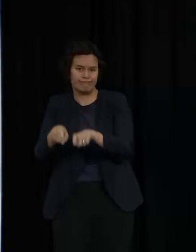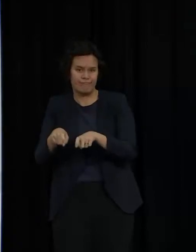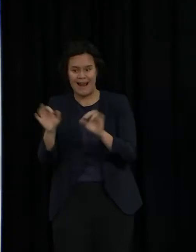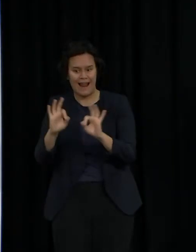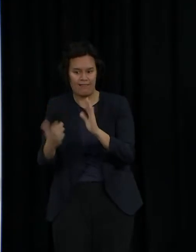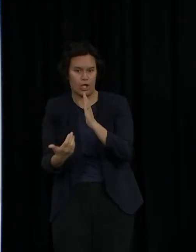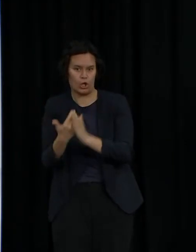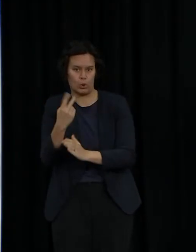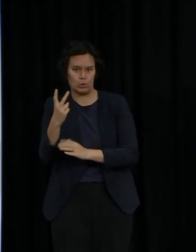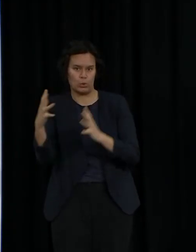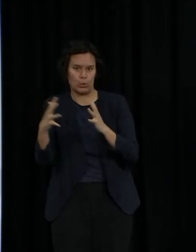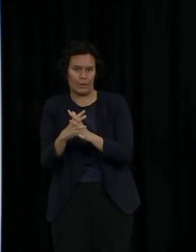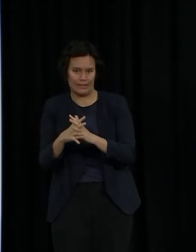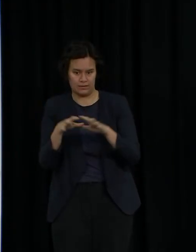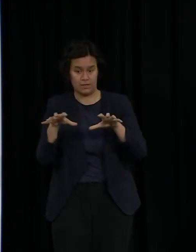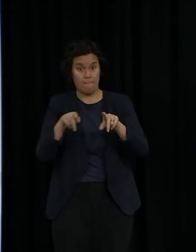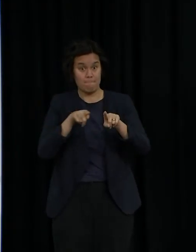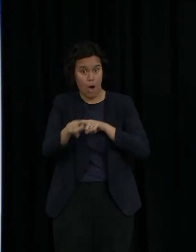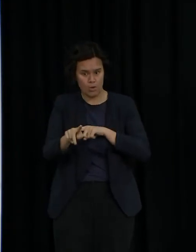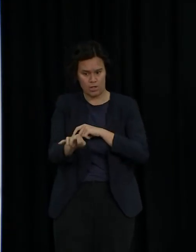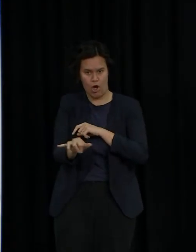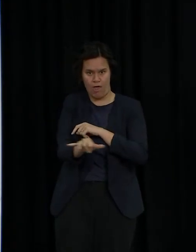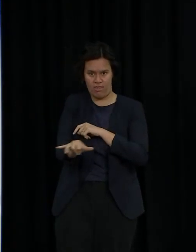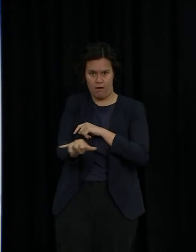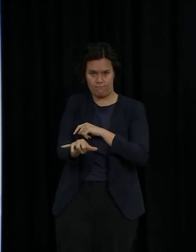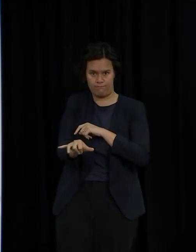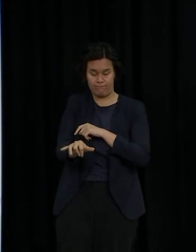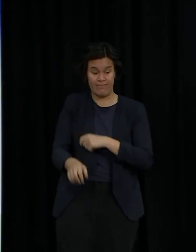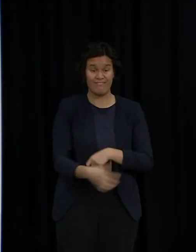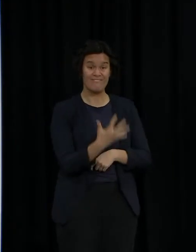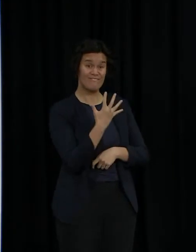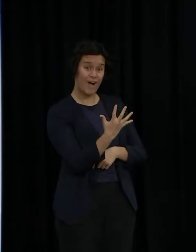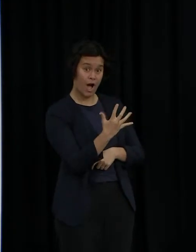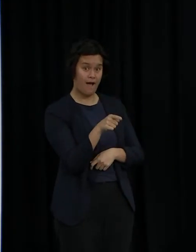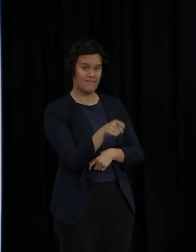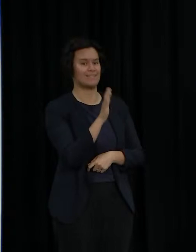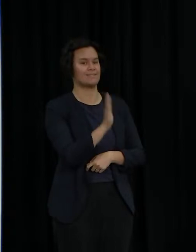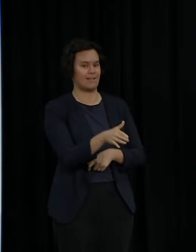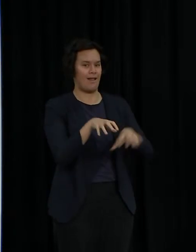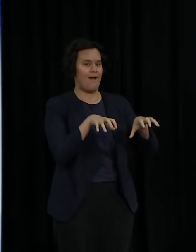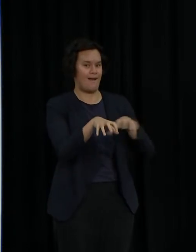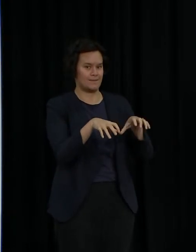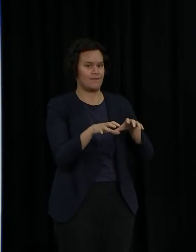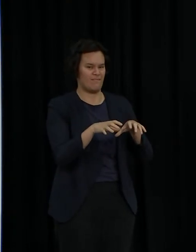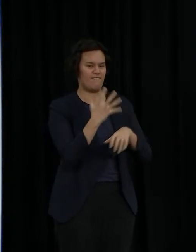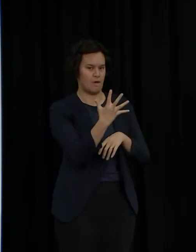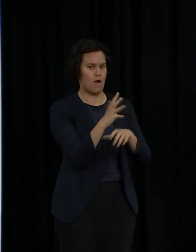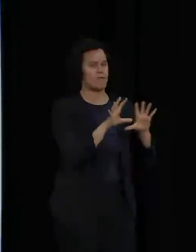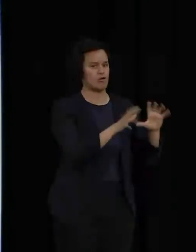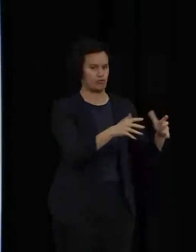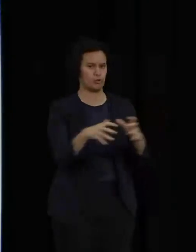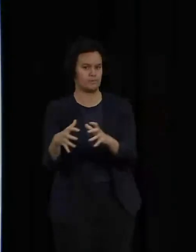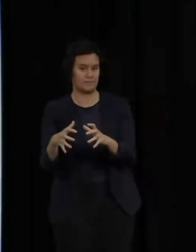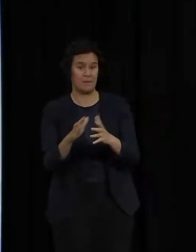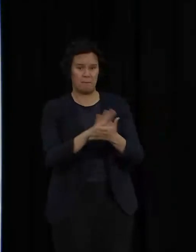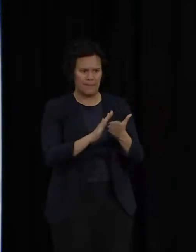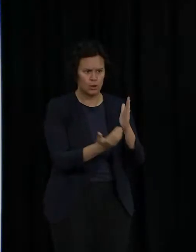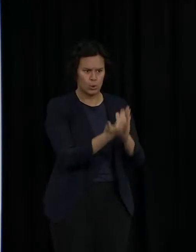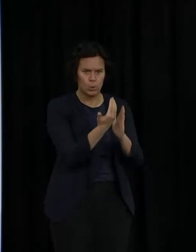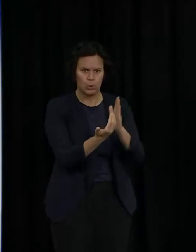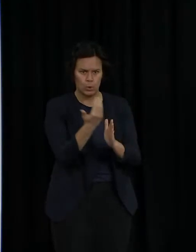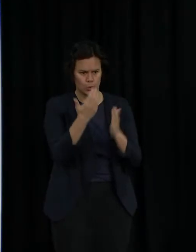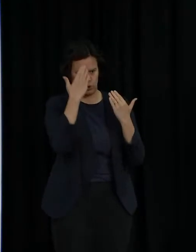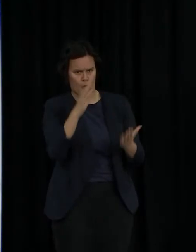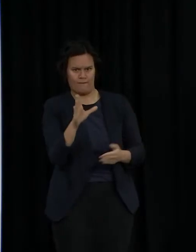there are 5 active subclusters where there have been cases emerging in unknown contacts, and our public health efforts are